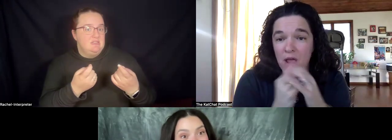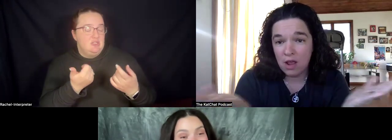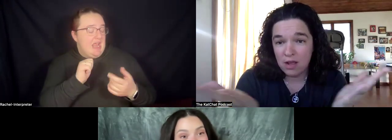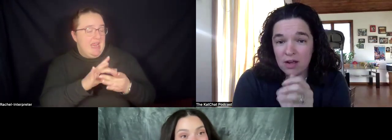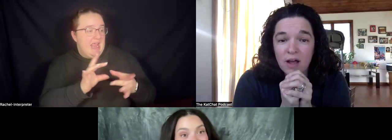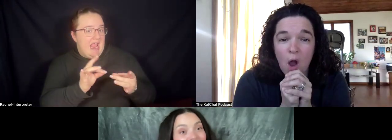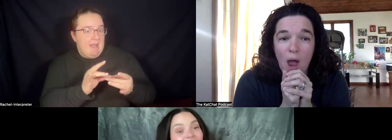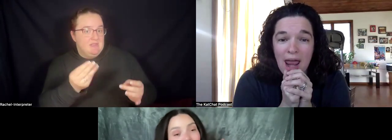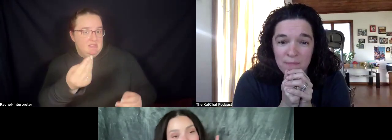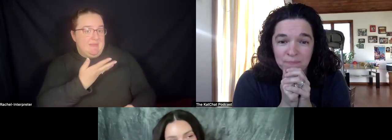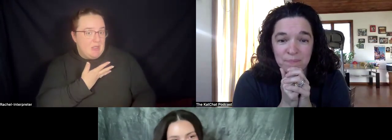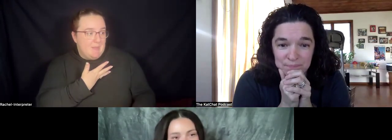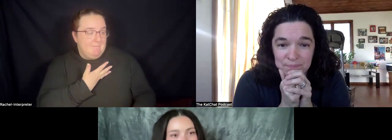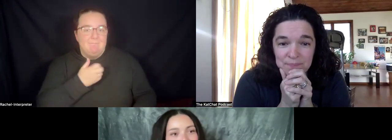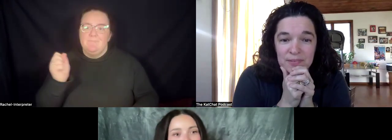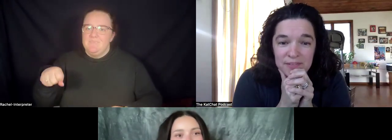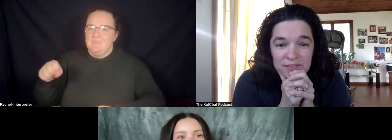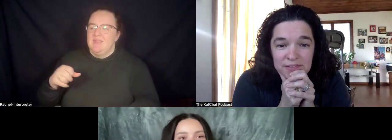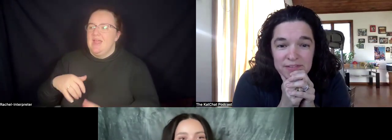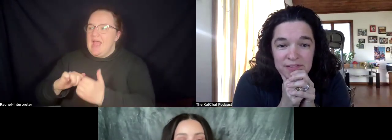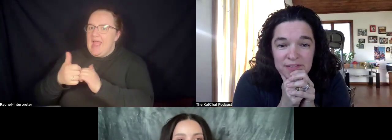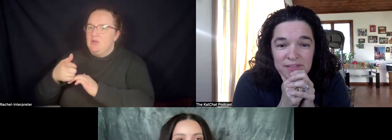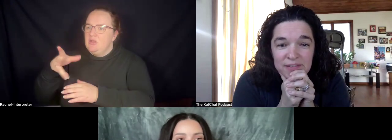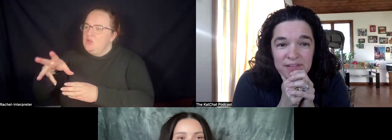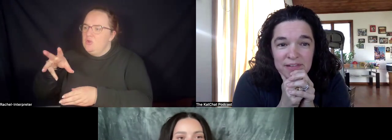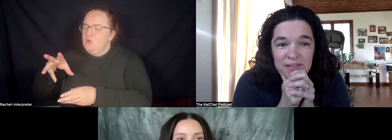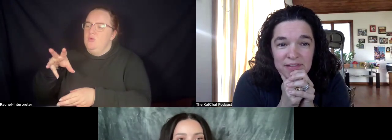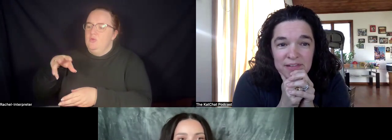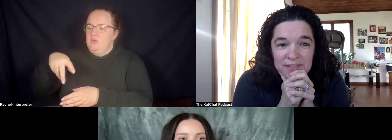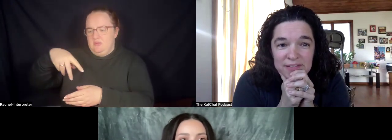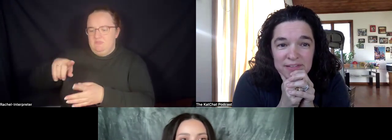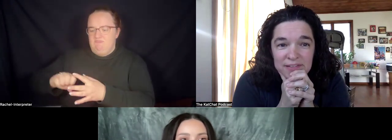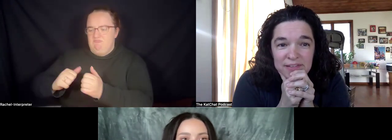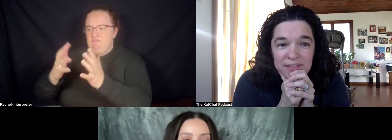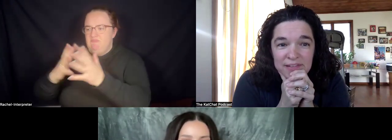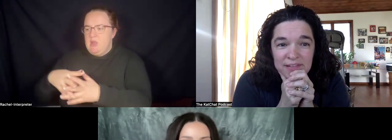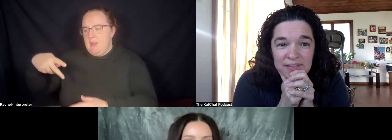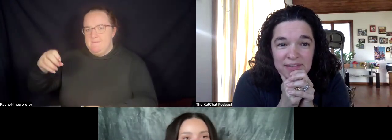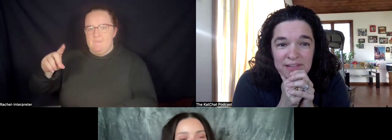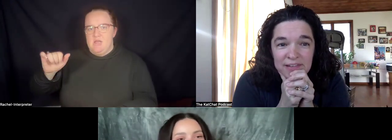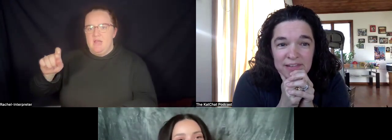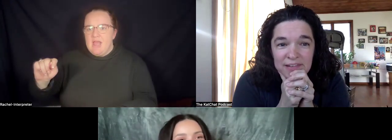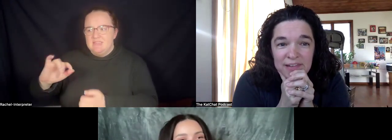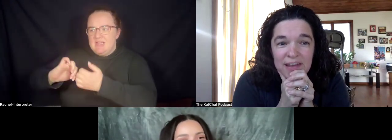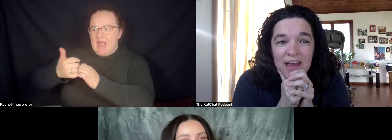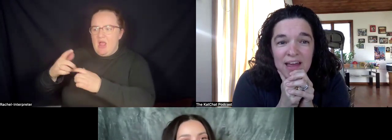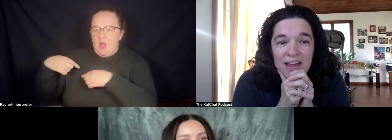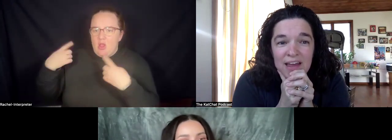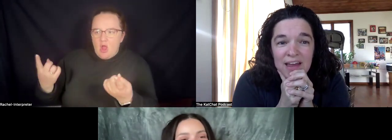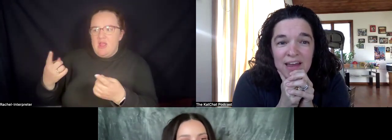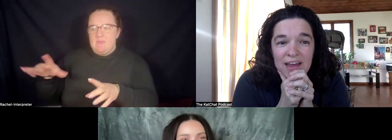comments. Yeah. Okay. So how did your podcast come about? How long have you been sort of doing it?